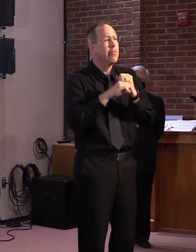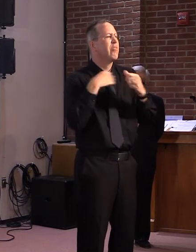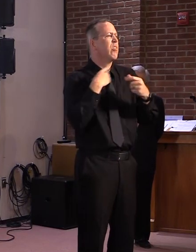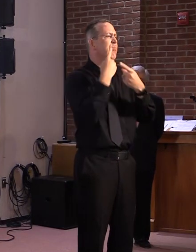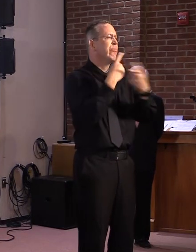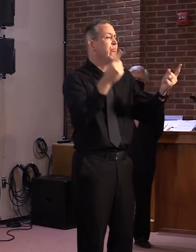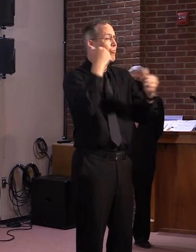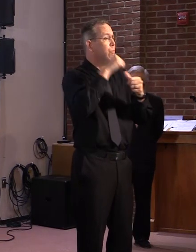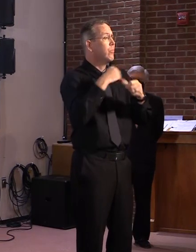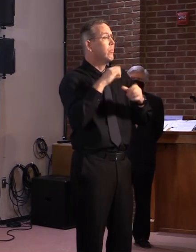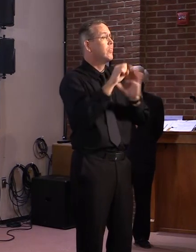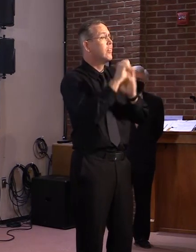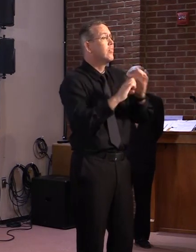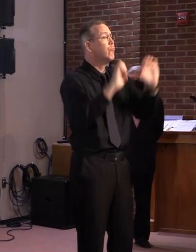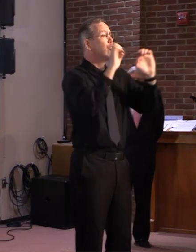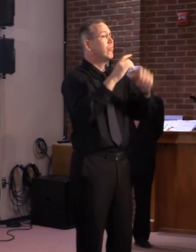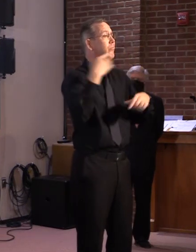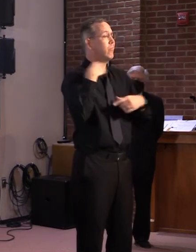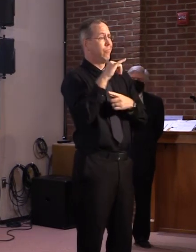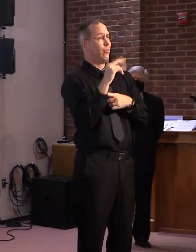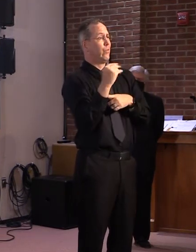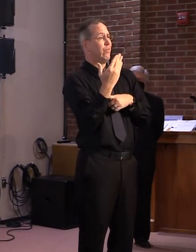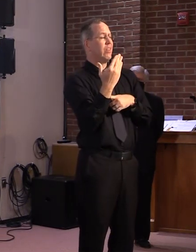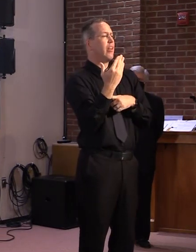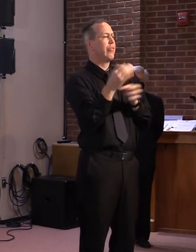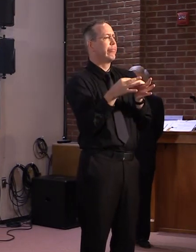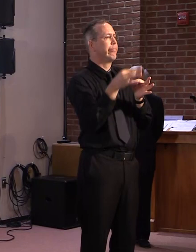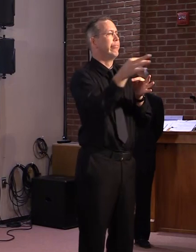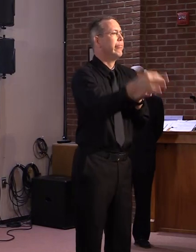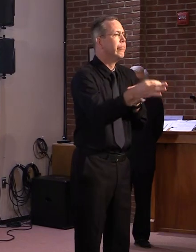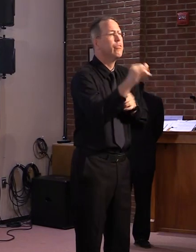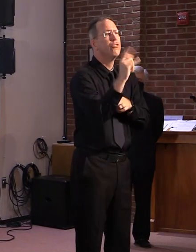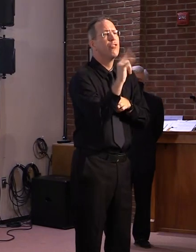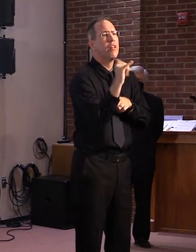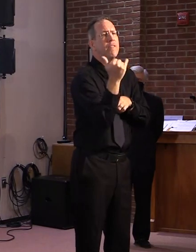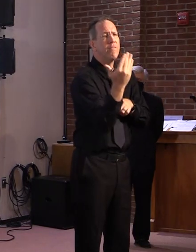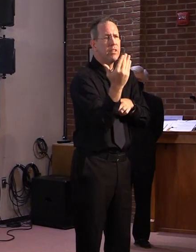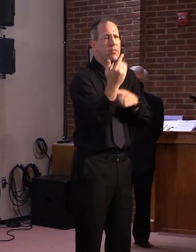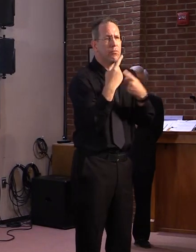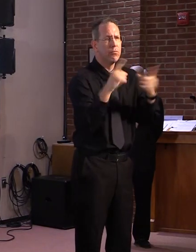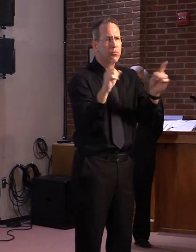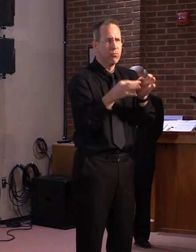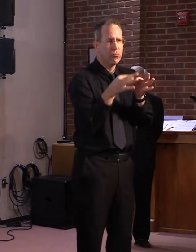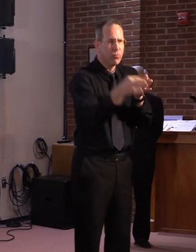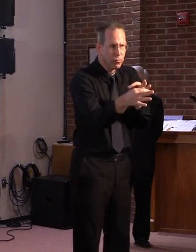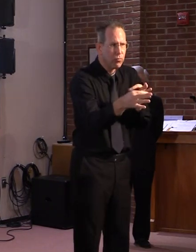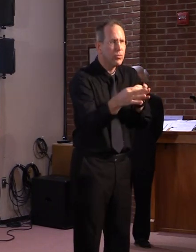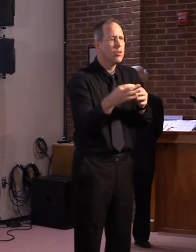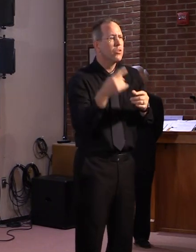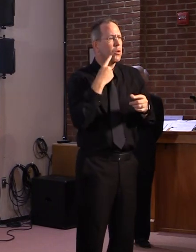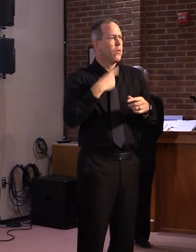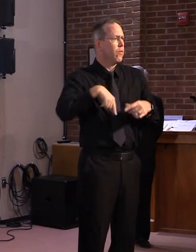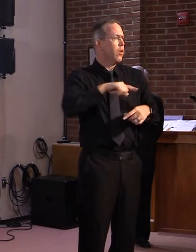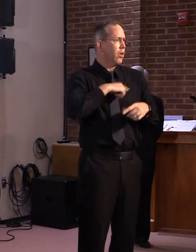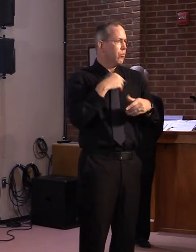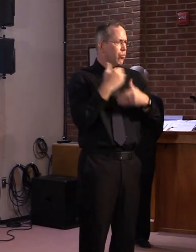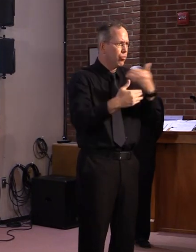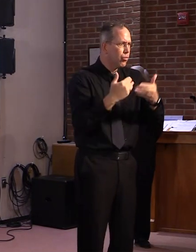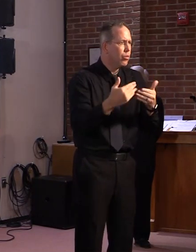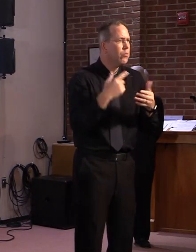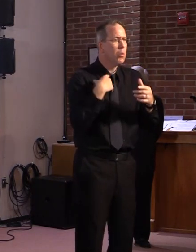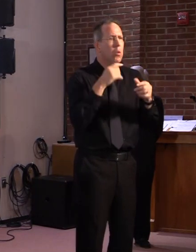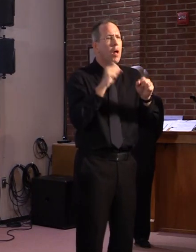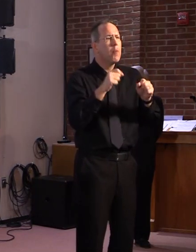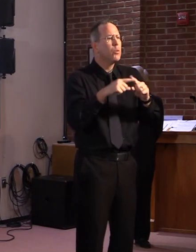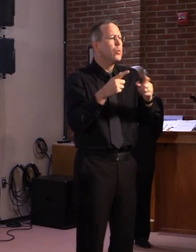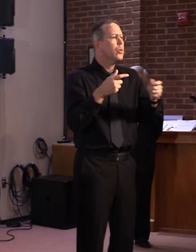But remember, the state of emergency is just a vehicle or a mechanism to do all the things we need to do to manage